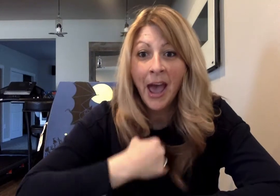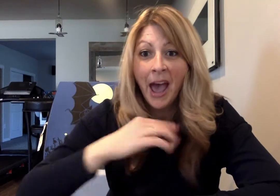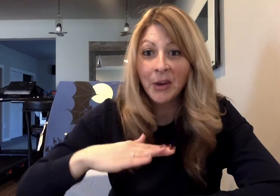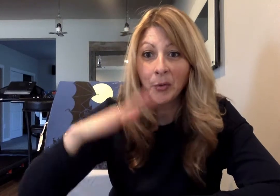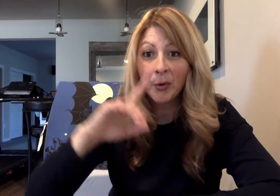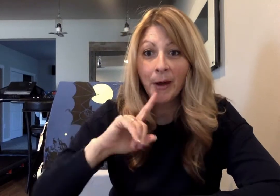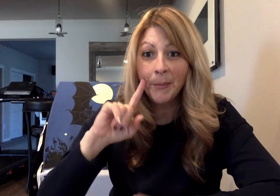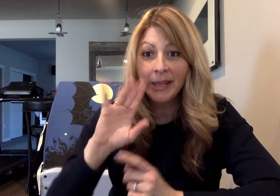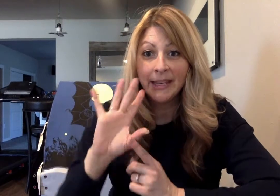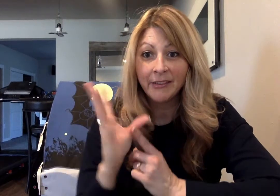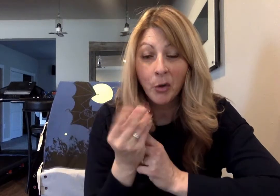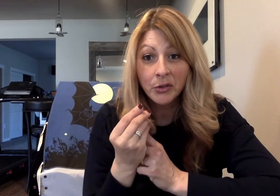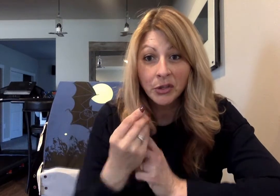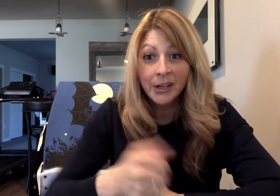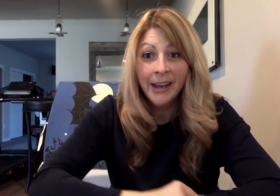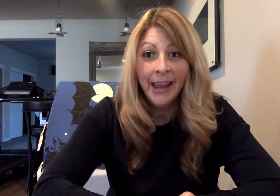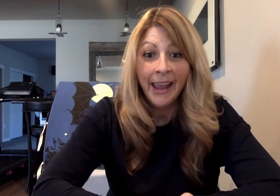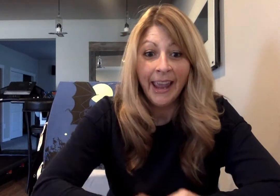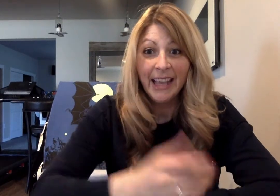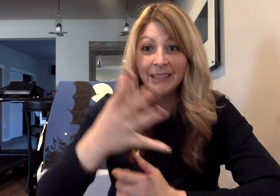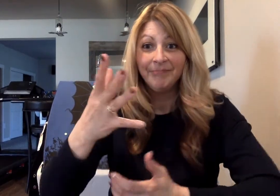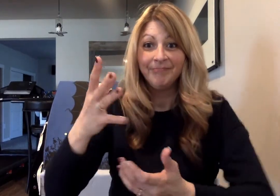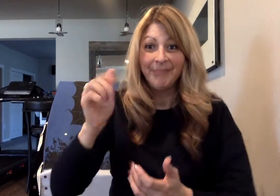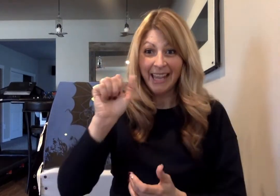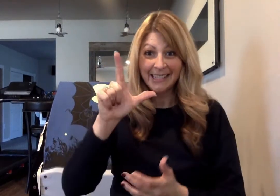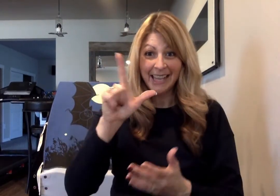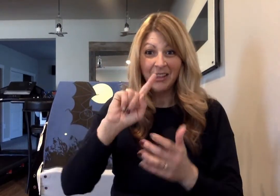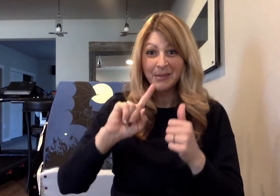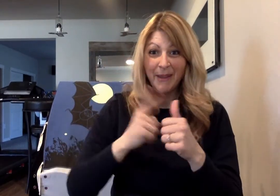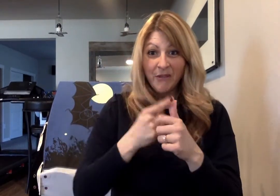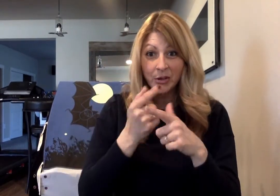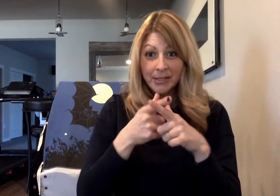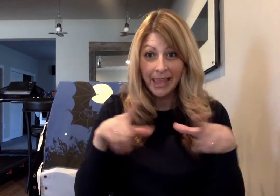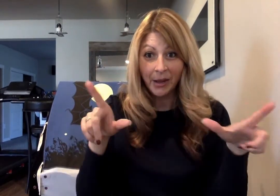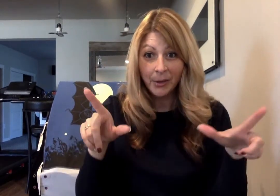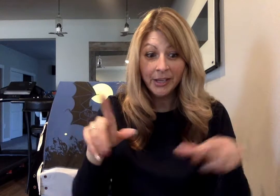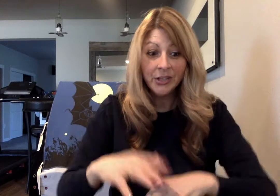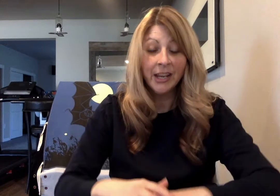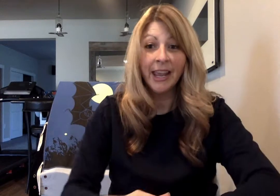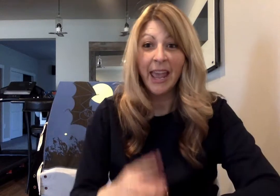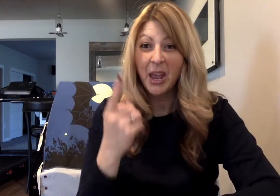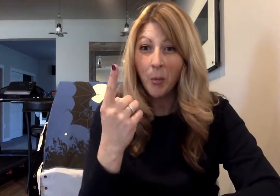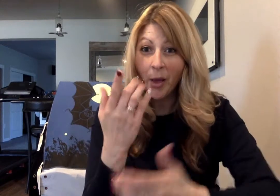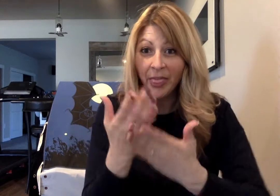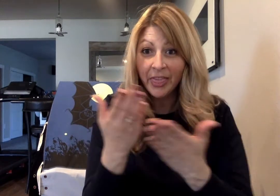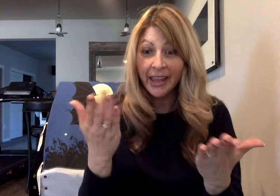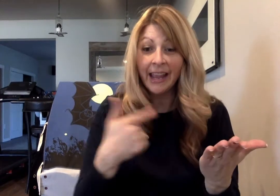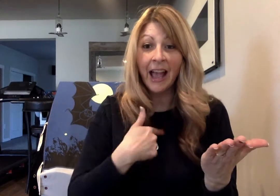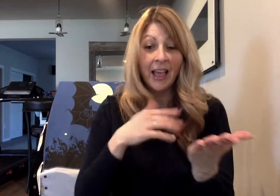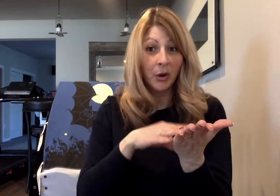I grew up in deaf culture, and ASL is my first language. And one thing I